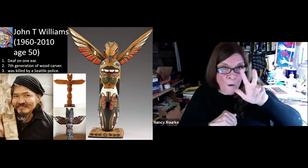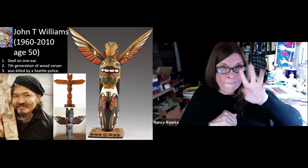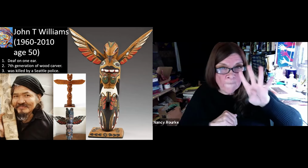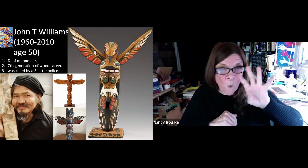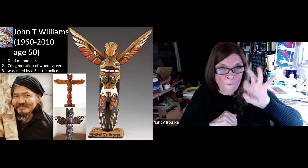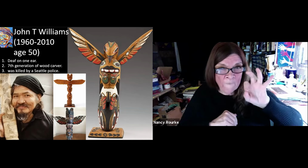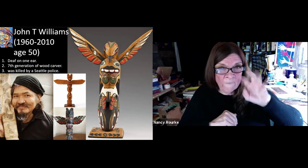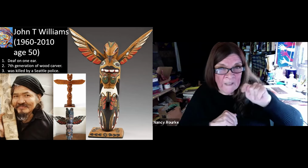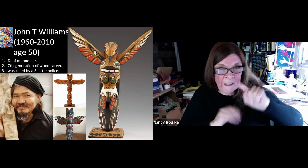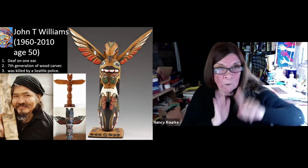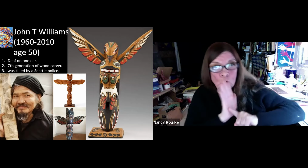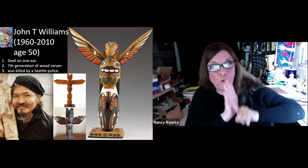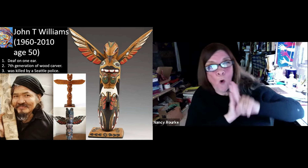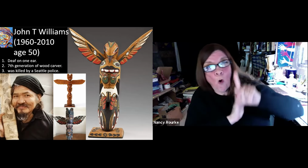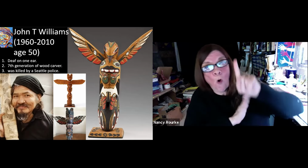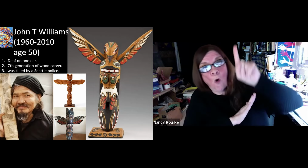painted it as well.